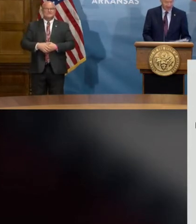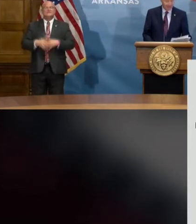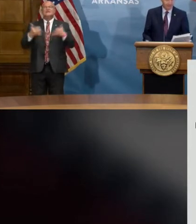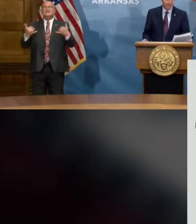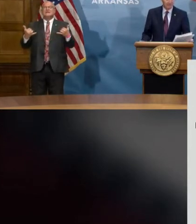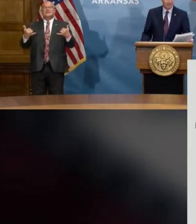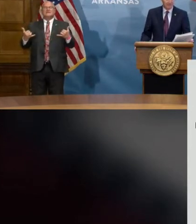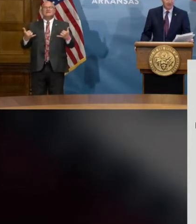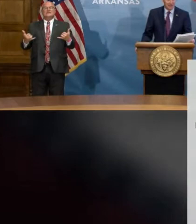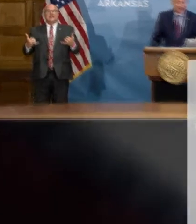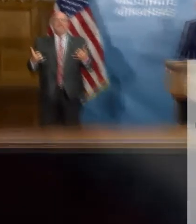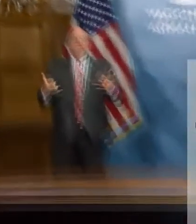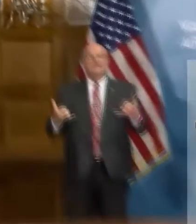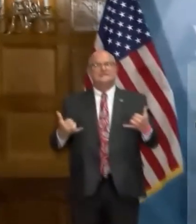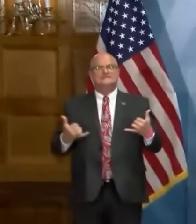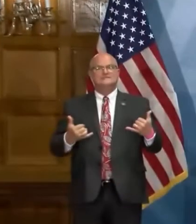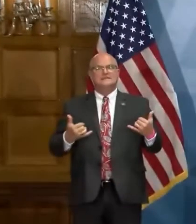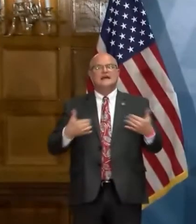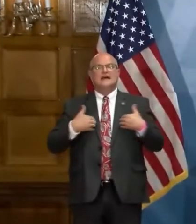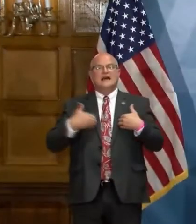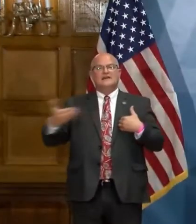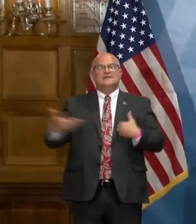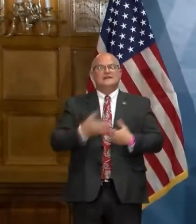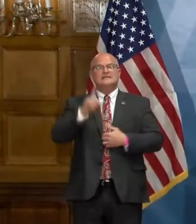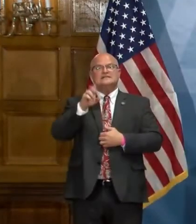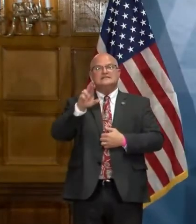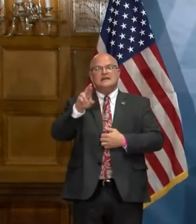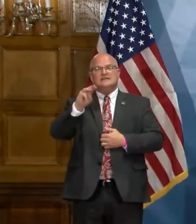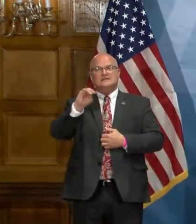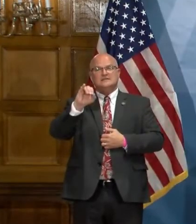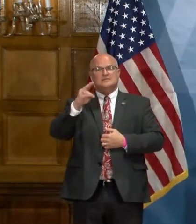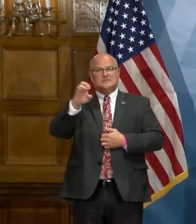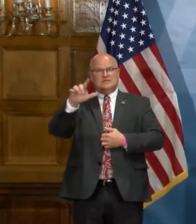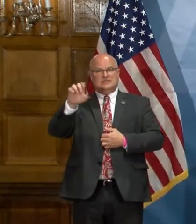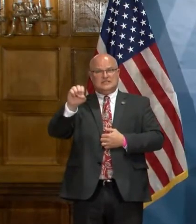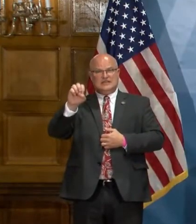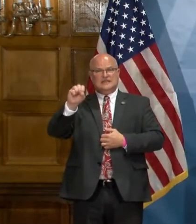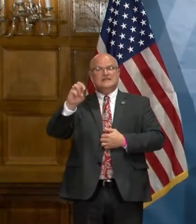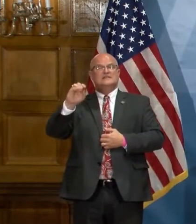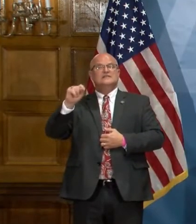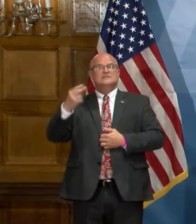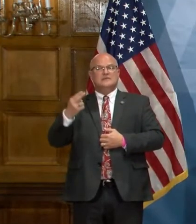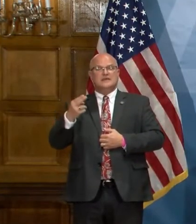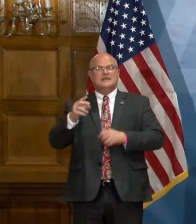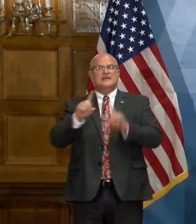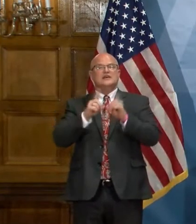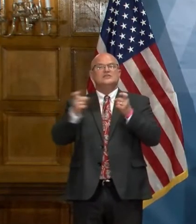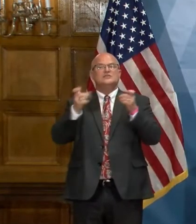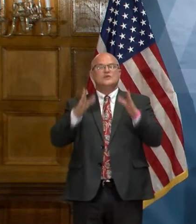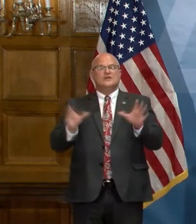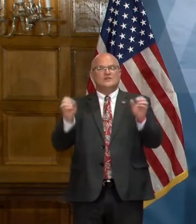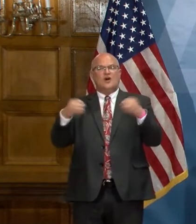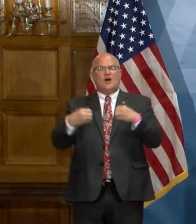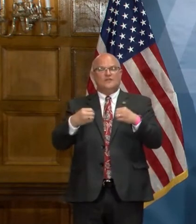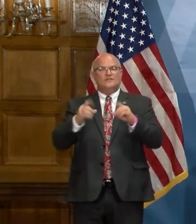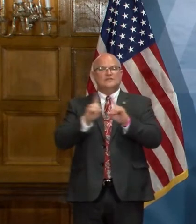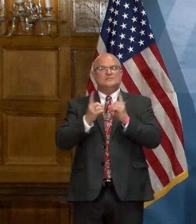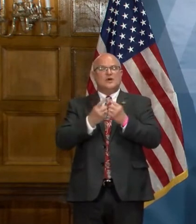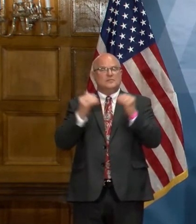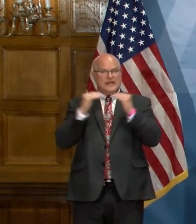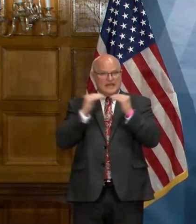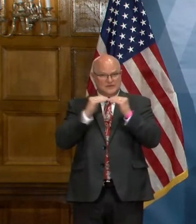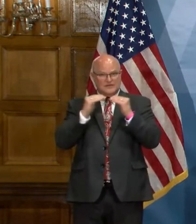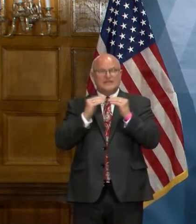that, let me invite Dr. Michelle Smith first, our Director of Office of Health Equity at the Department of Health, for